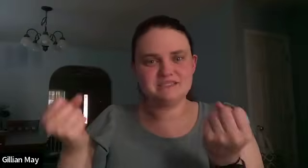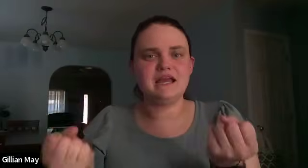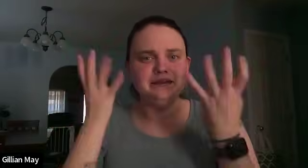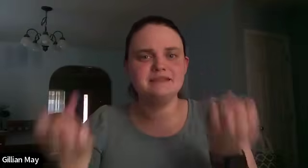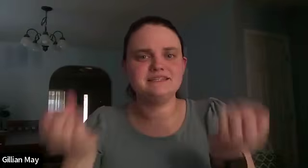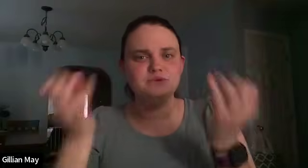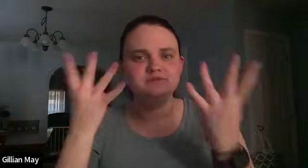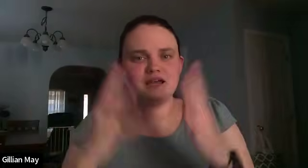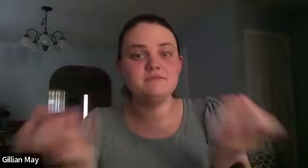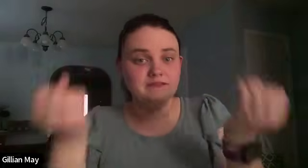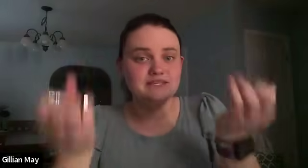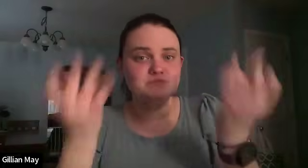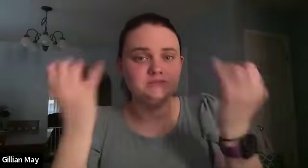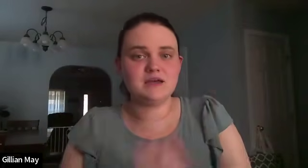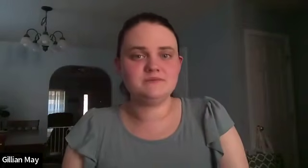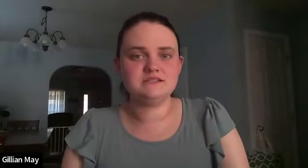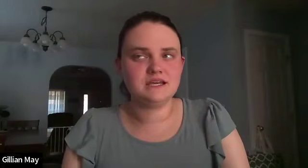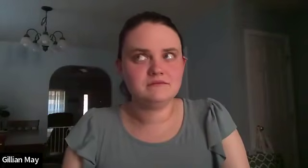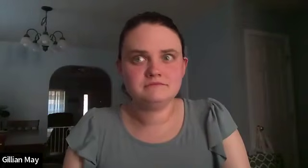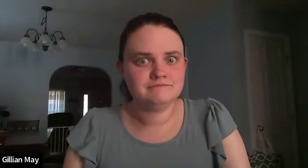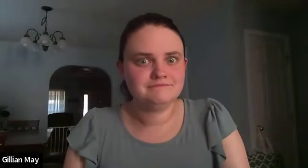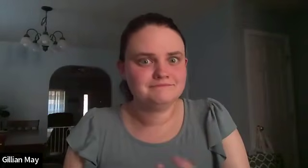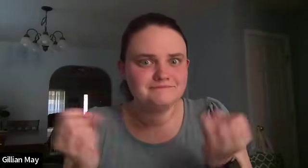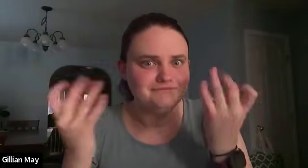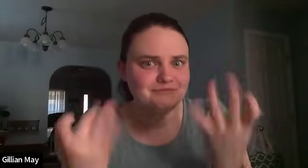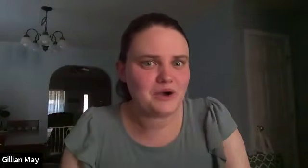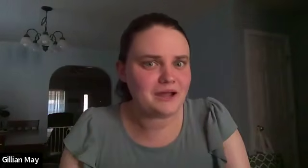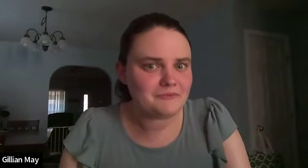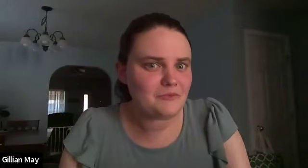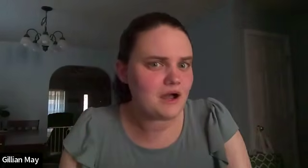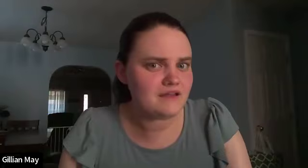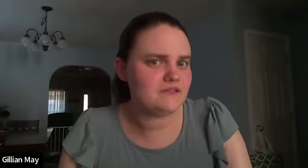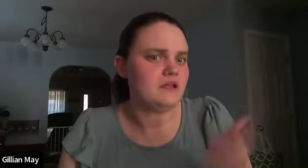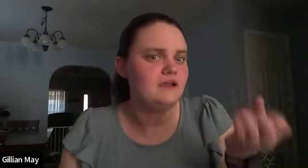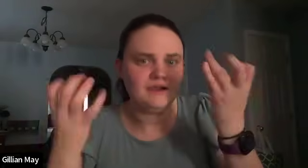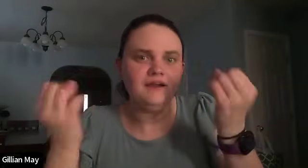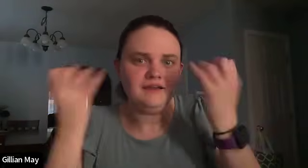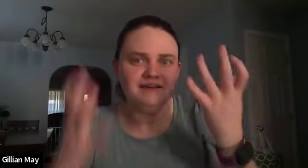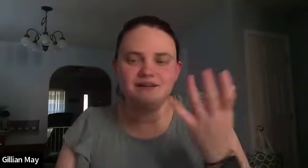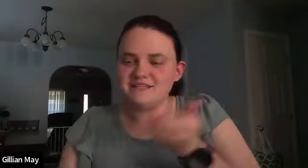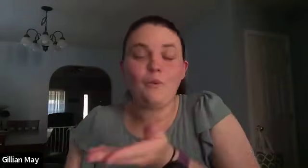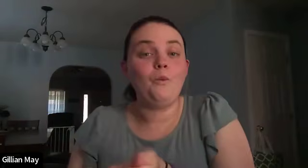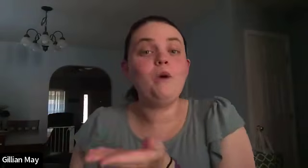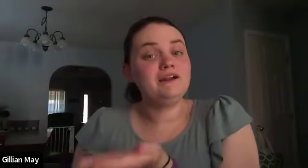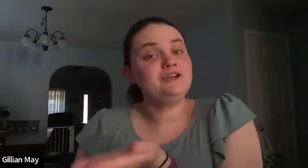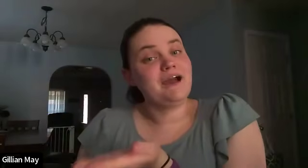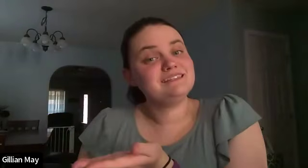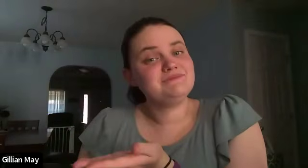was signing this multiple times, like this multiple times. And I was like, what? What? And they're like, I was like, what are you asking me?